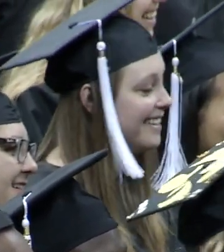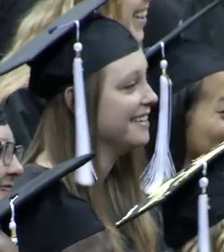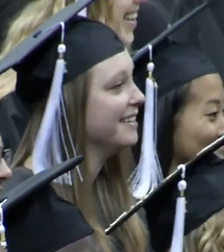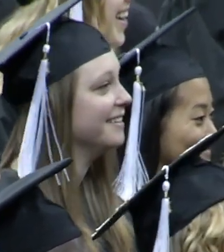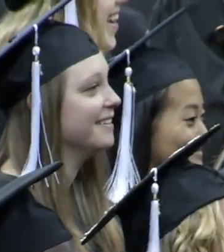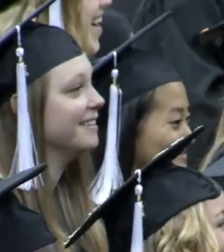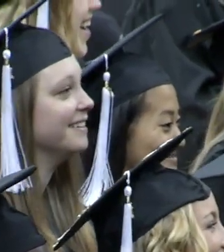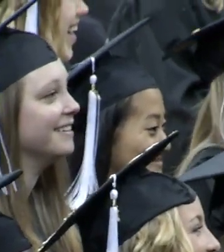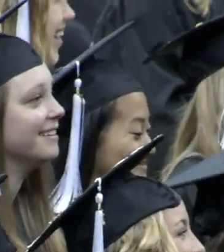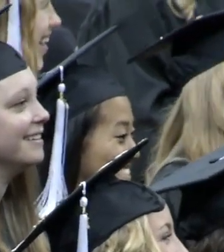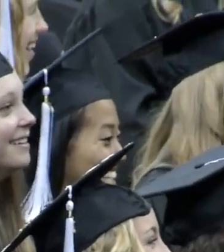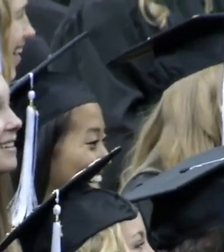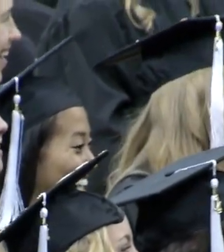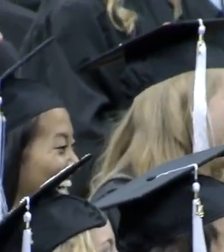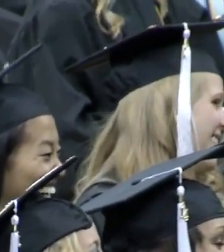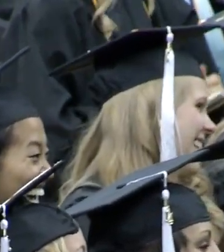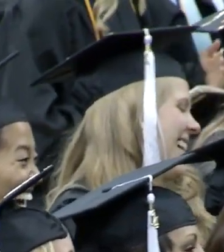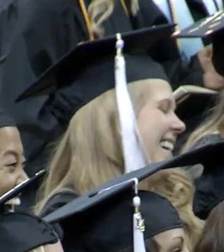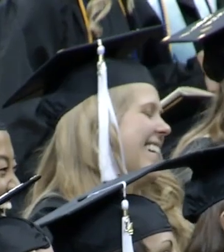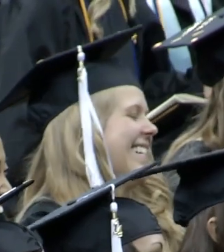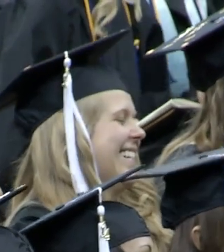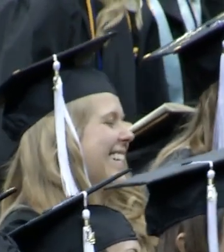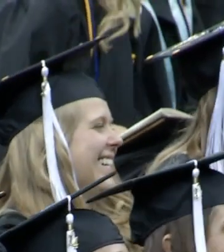Hashtag fashion PhD diva.